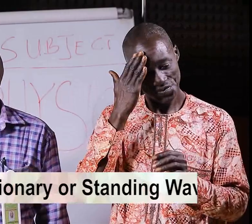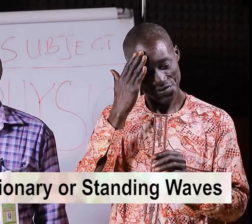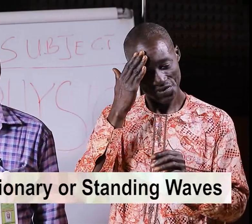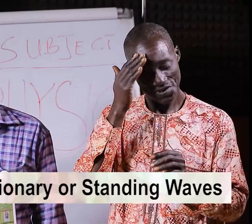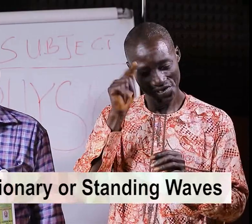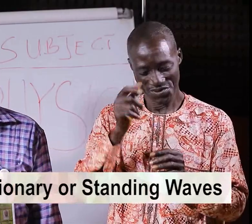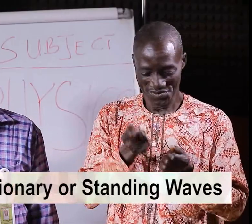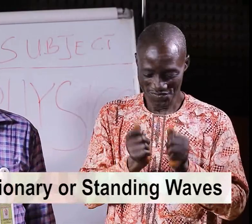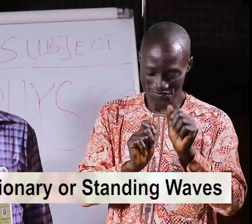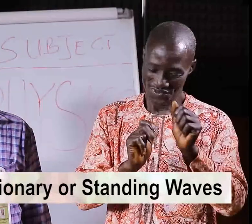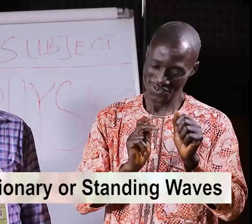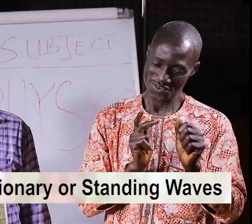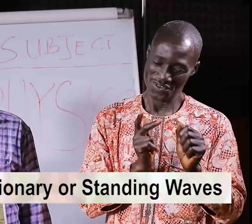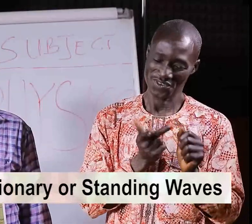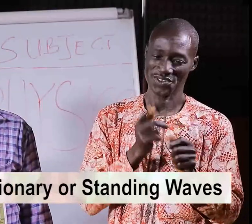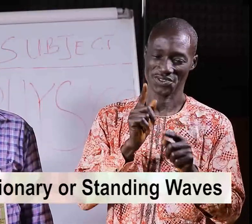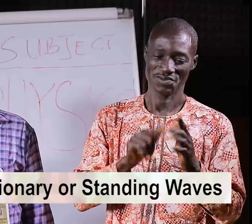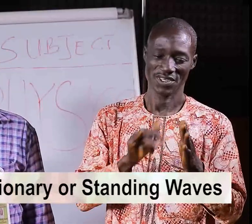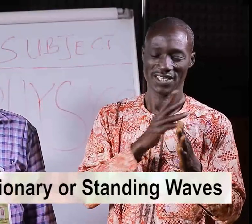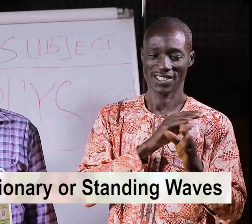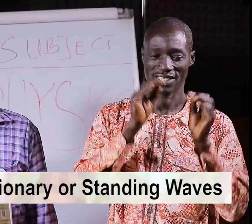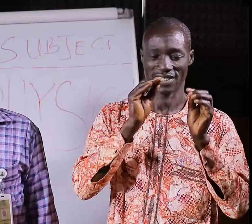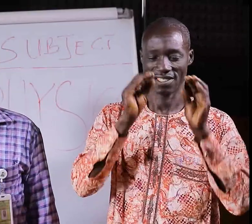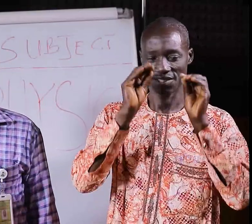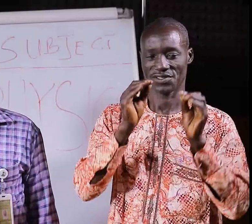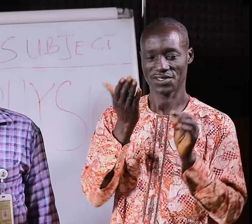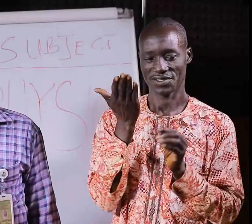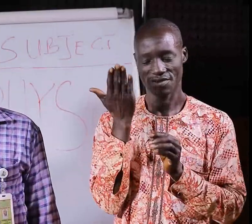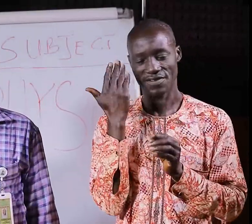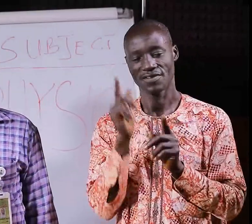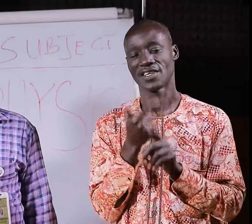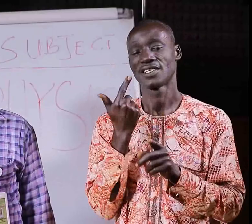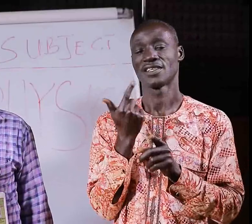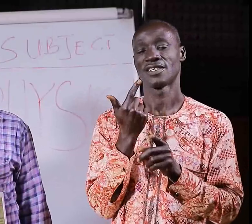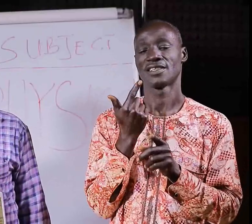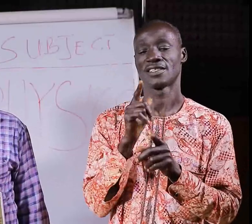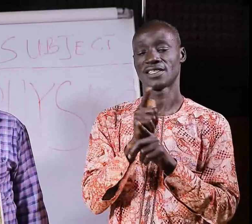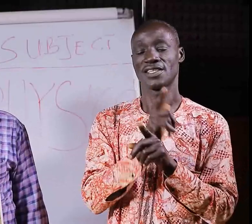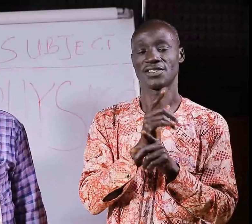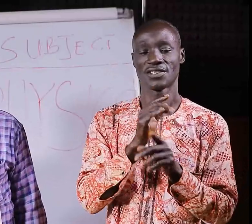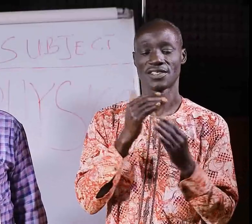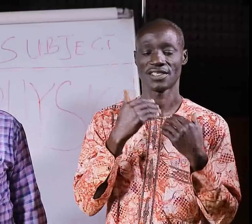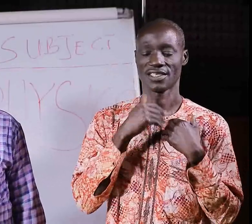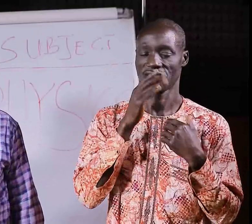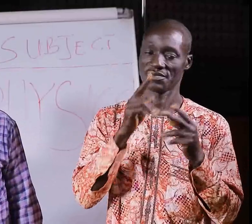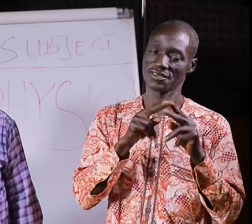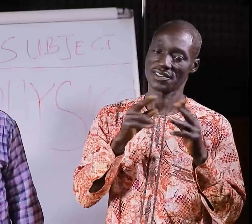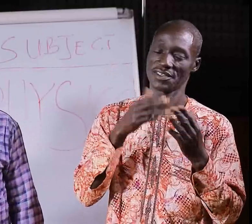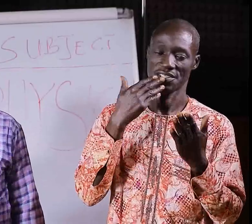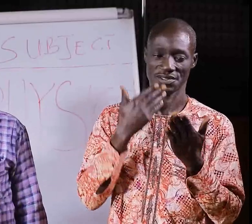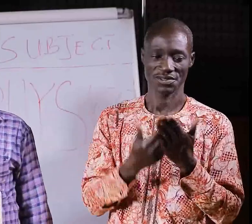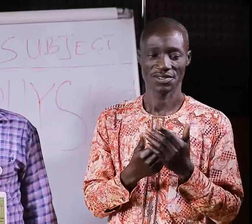to follow what my colleague has delivered onto you. The lesson has been quite interesting.